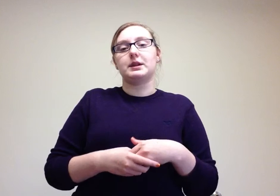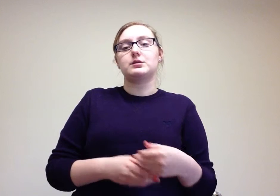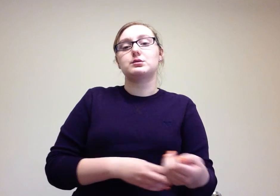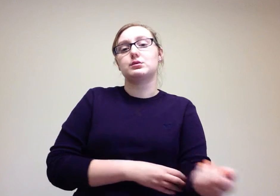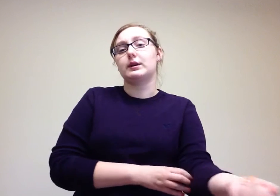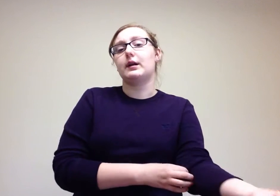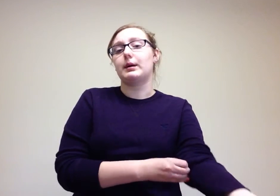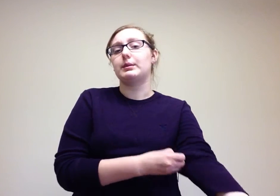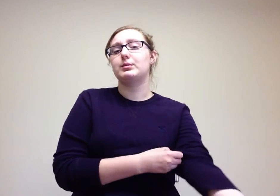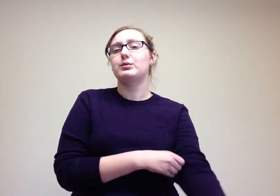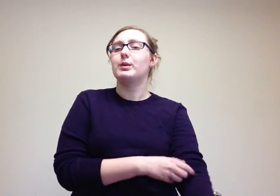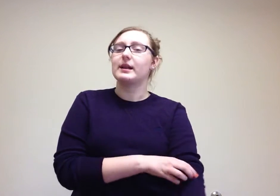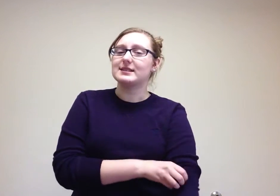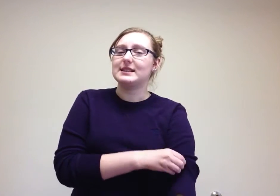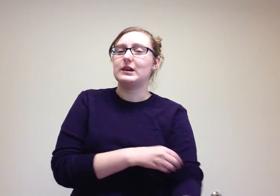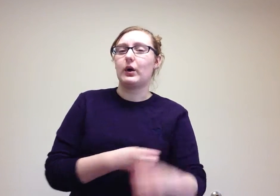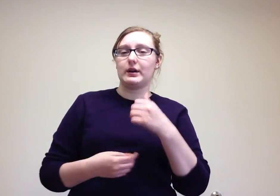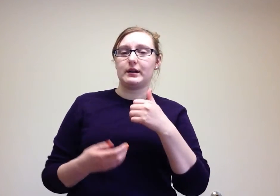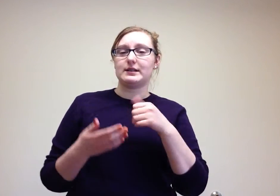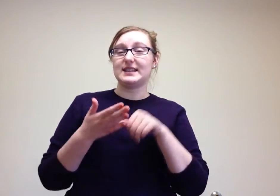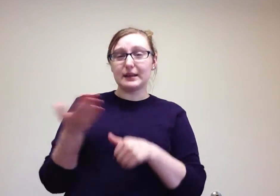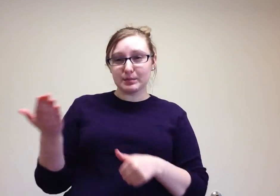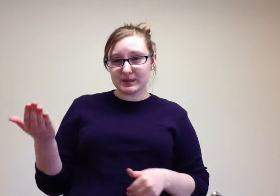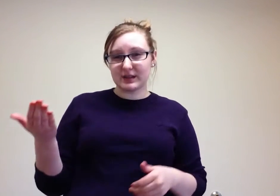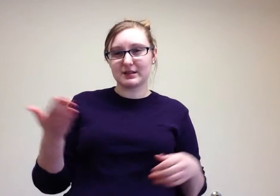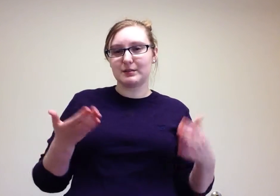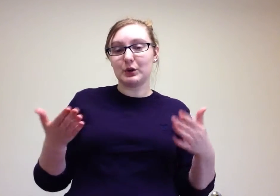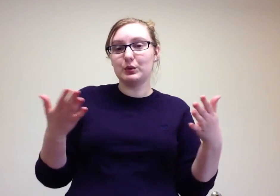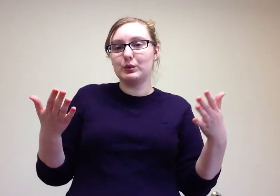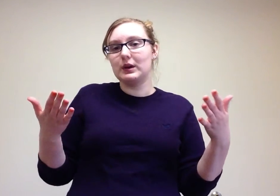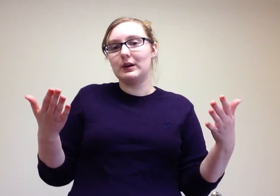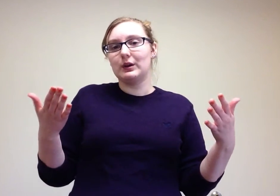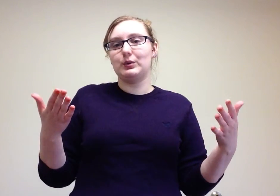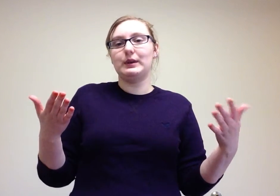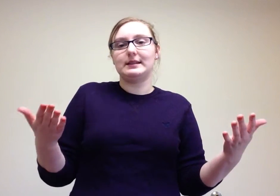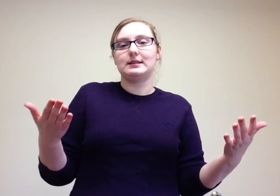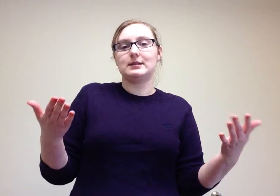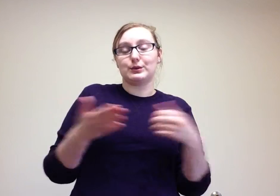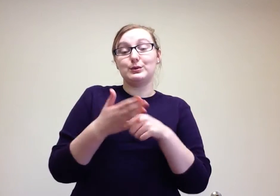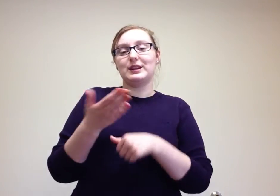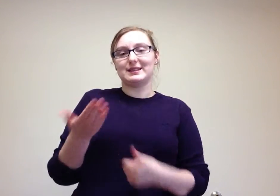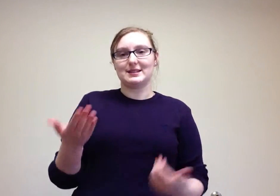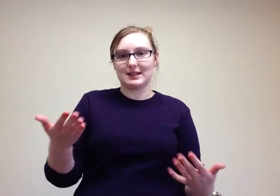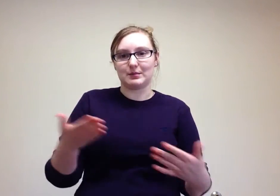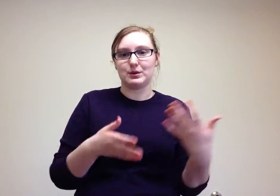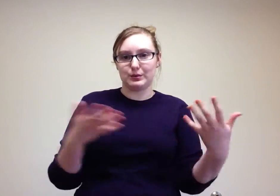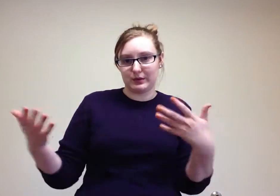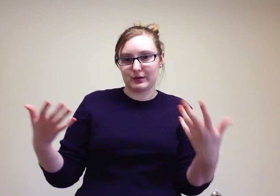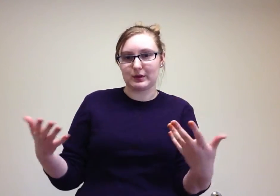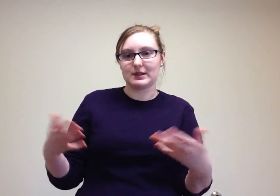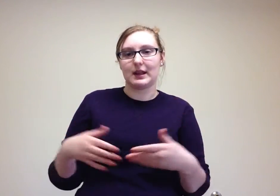there's a story about people who put LSD on stamps, because I mean, who licks stamps, who does that?